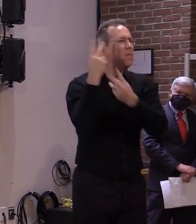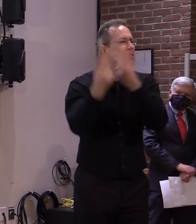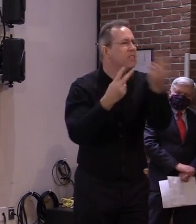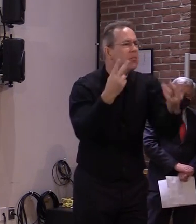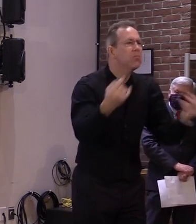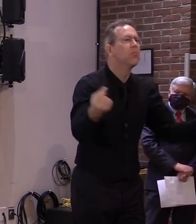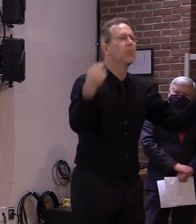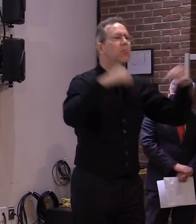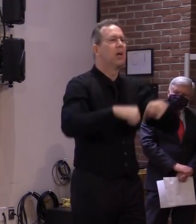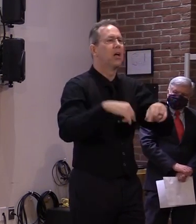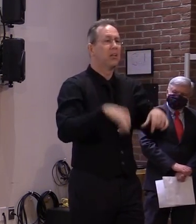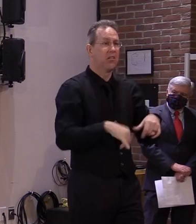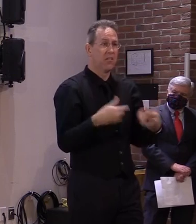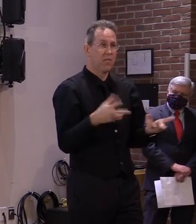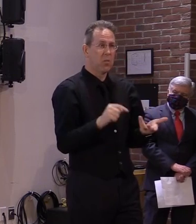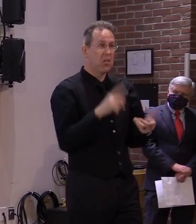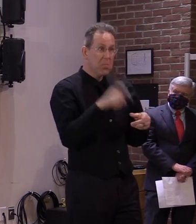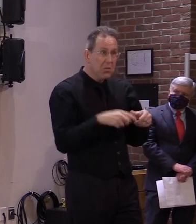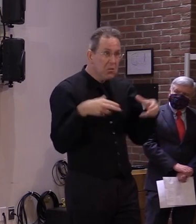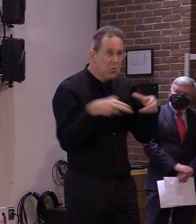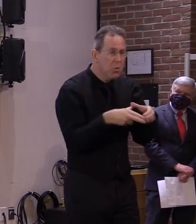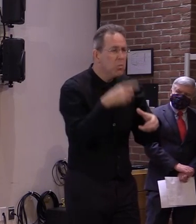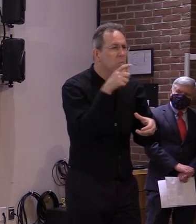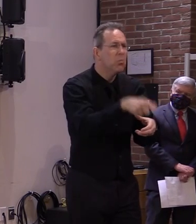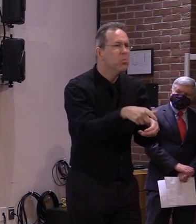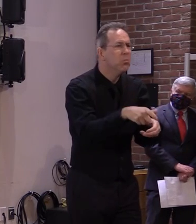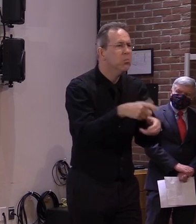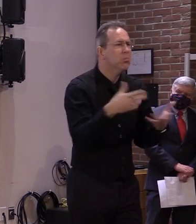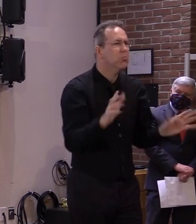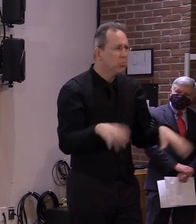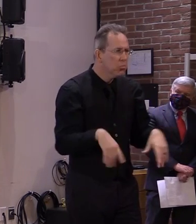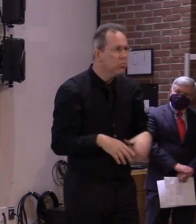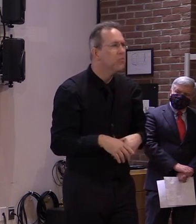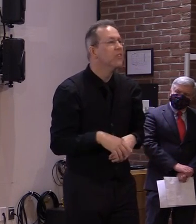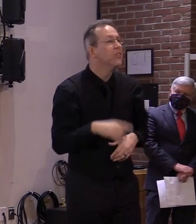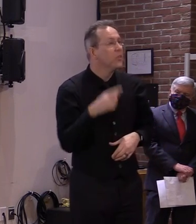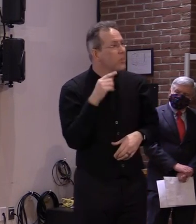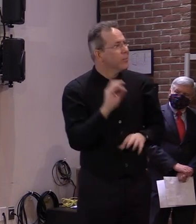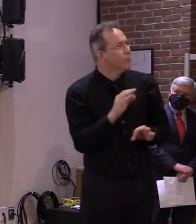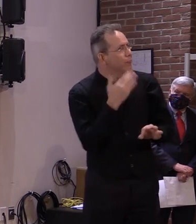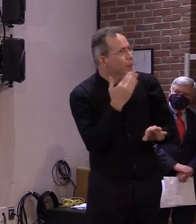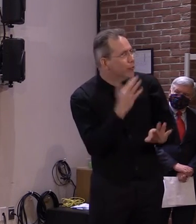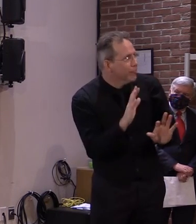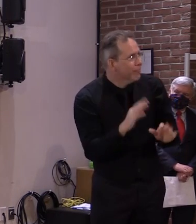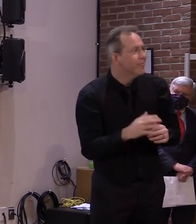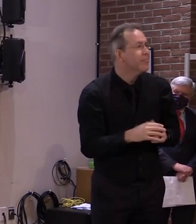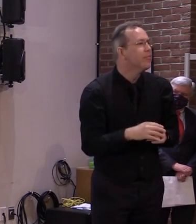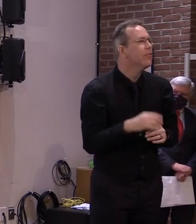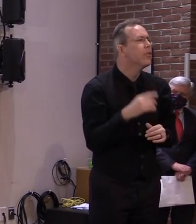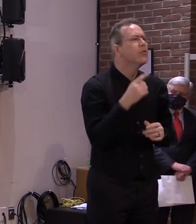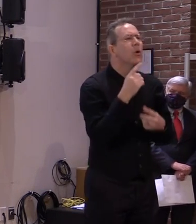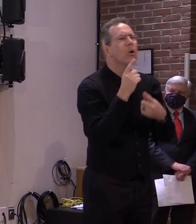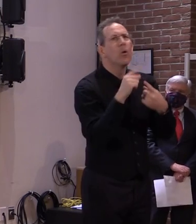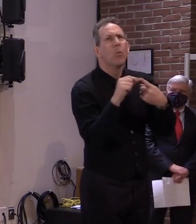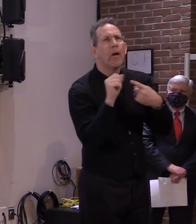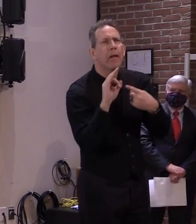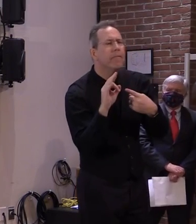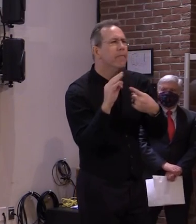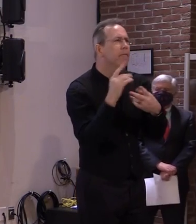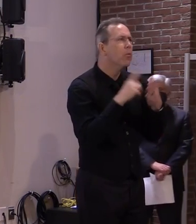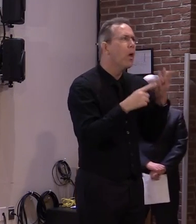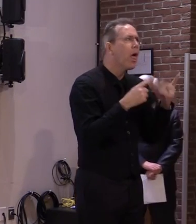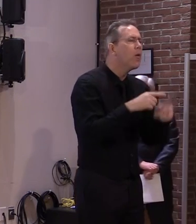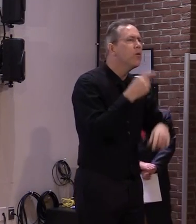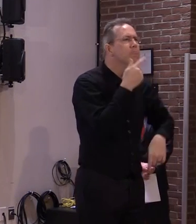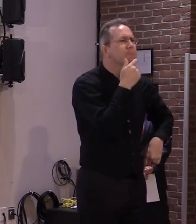gathering restrictions. Again, there will be many what ifs and what abouts that will come when we take this turn of